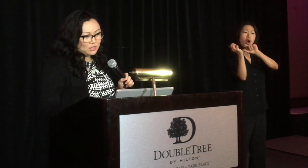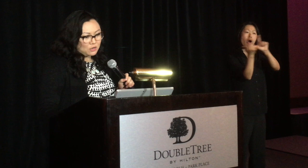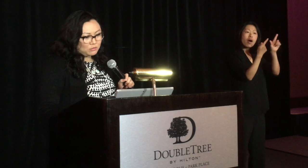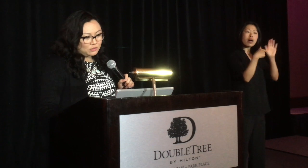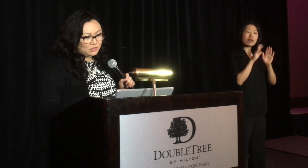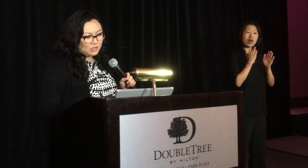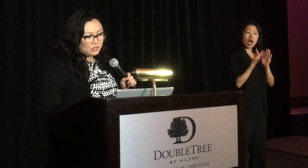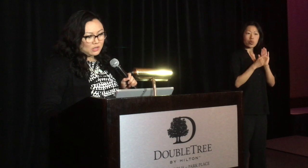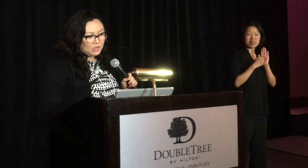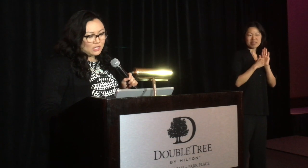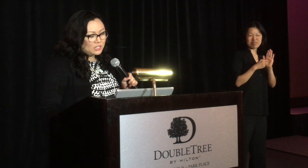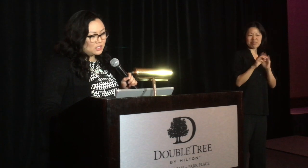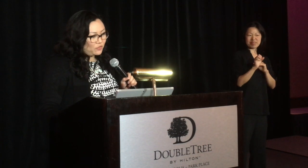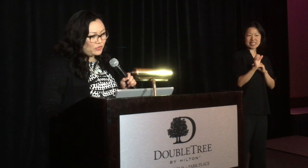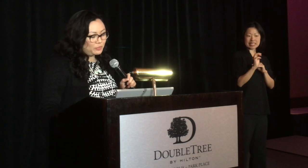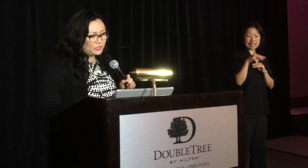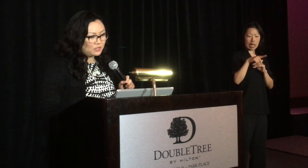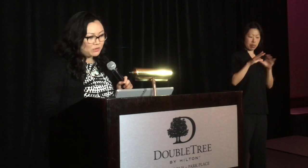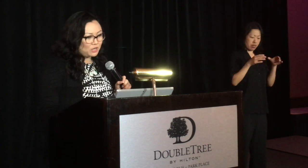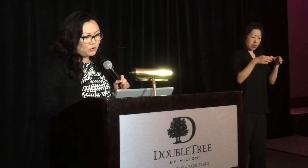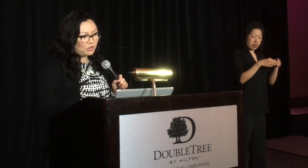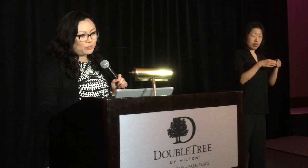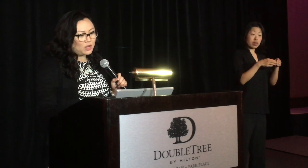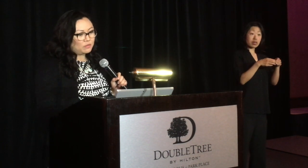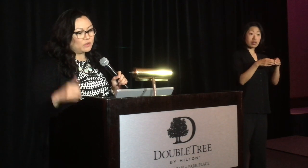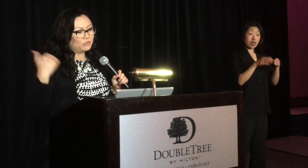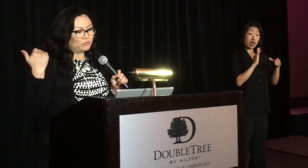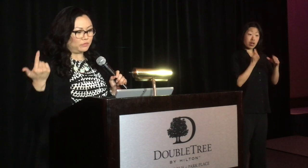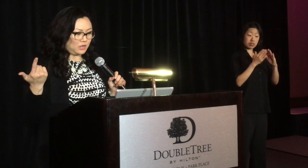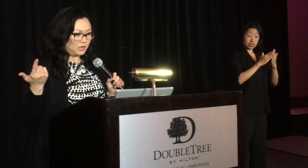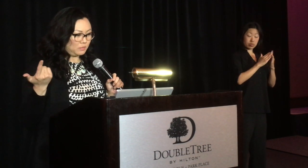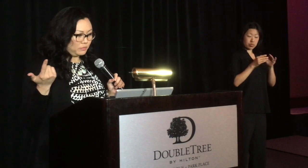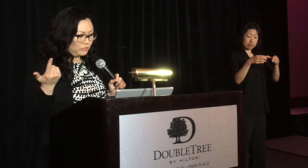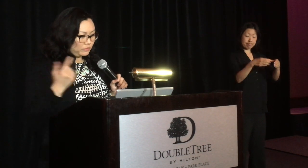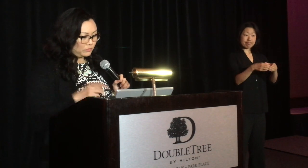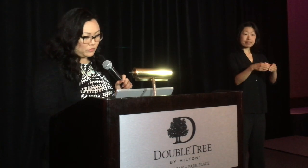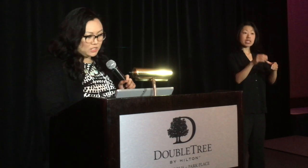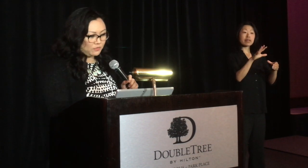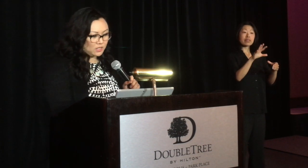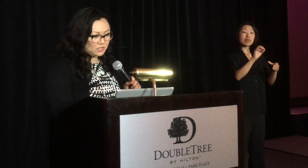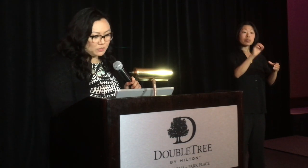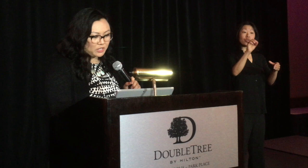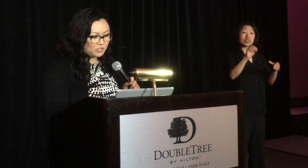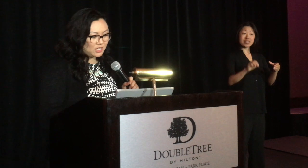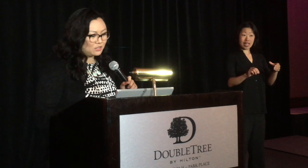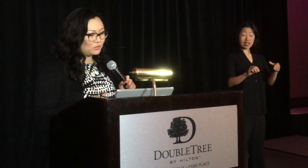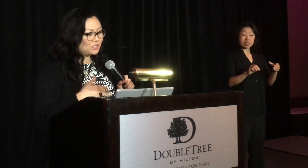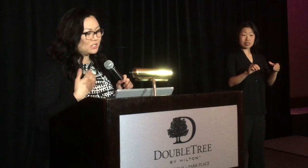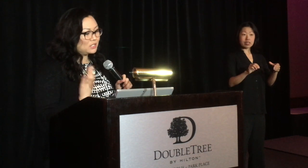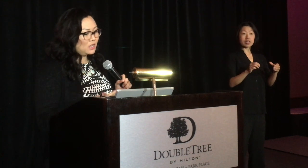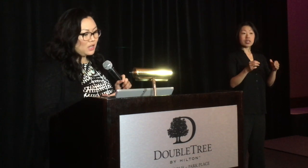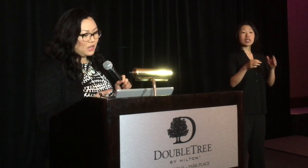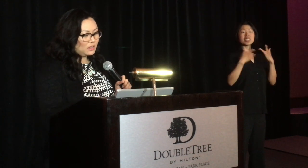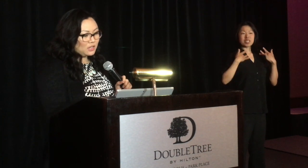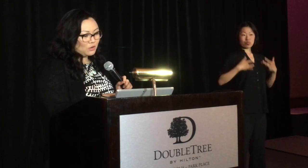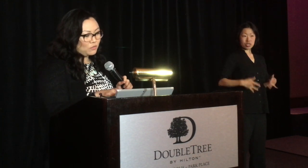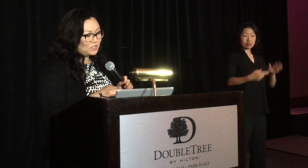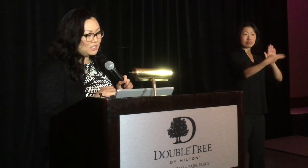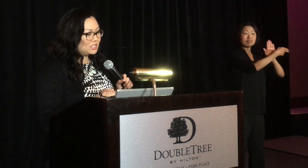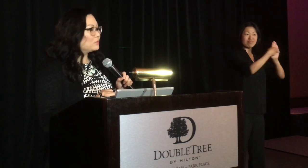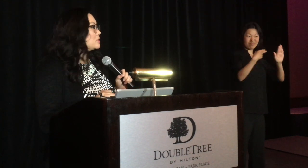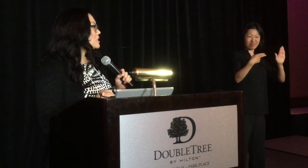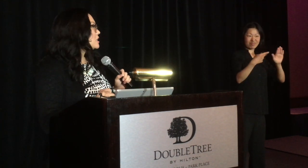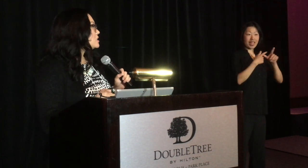just, at least a 50% rate or above of receiving a depression diagnosis, and then